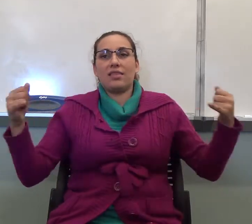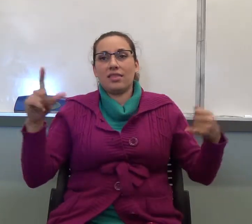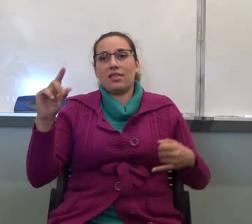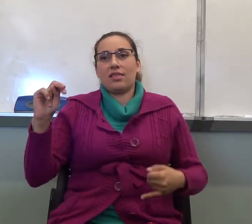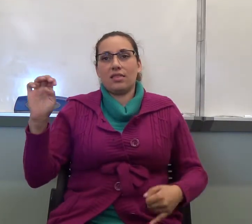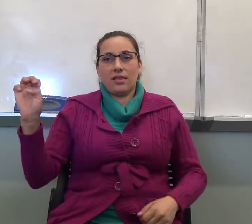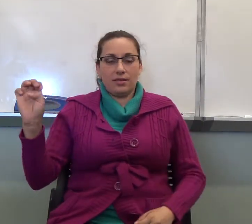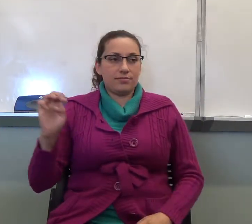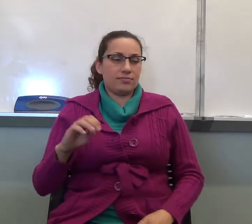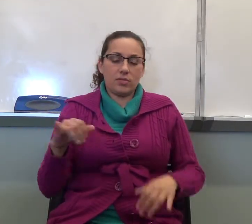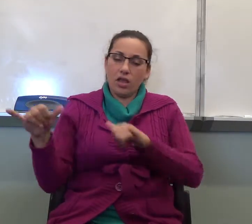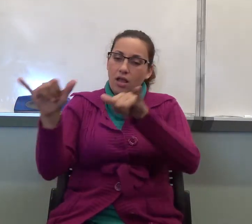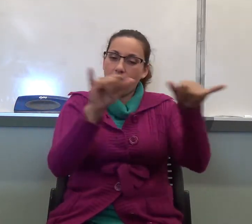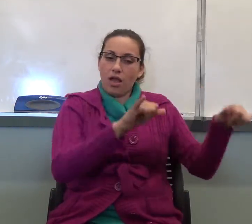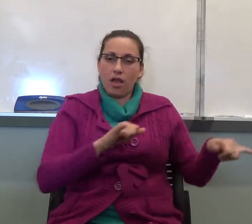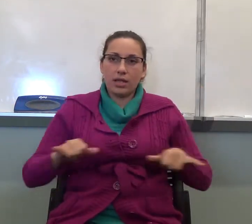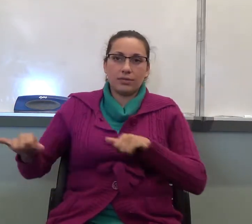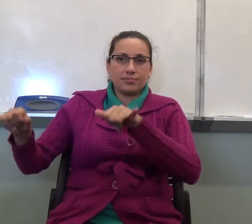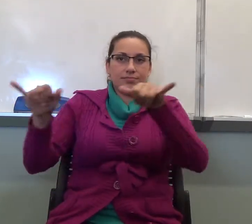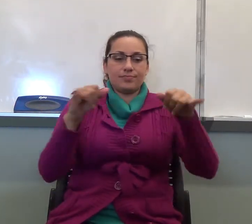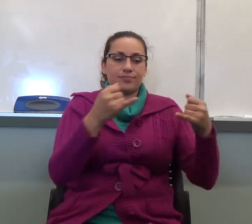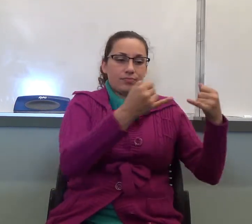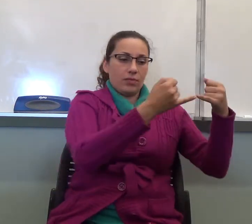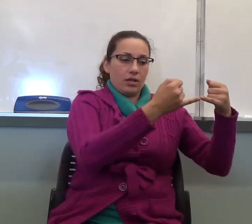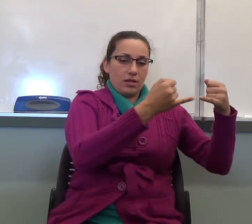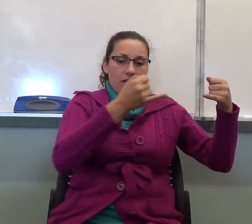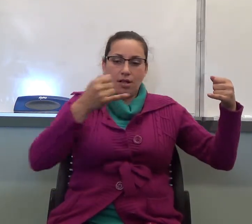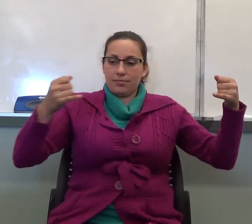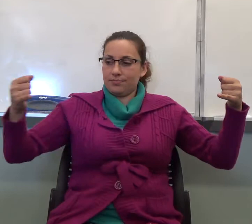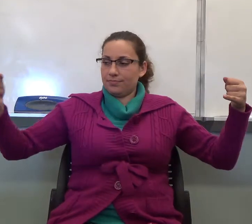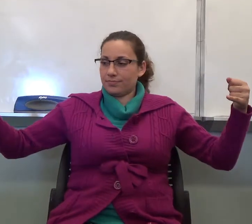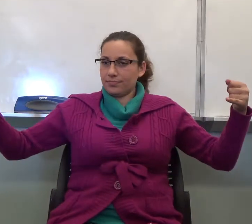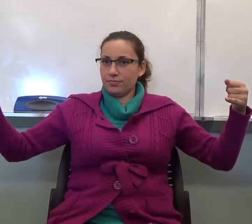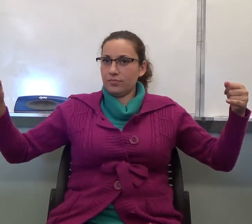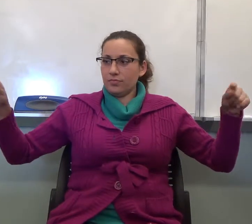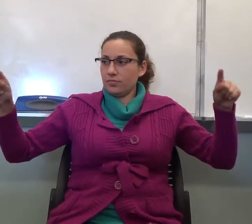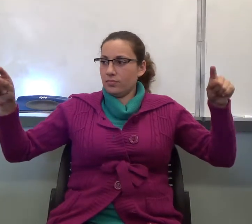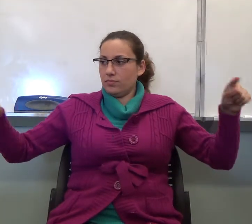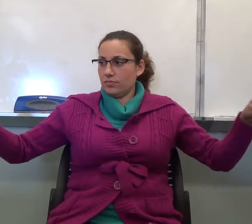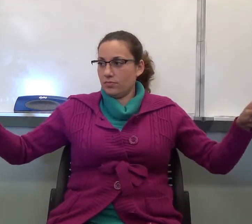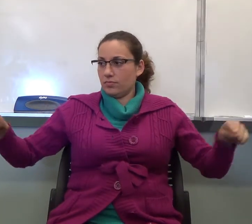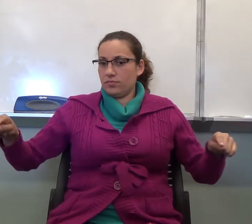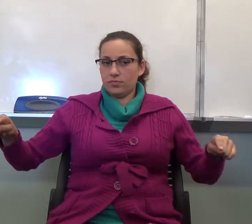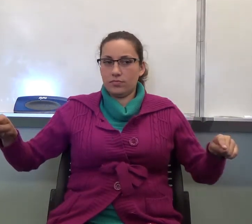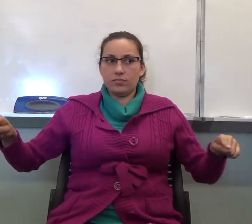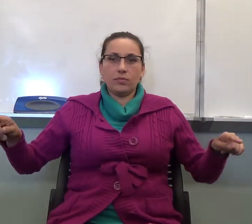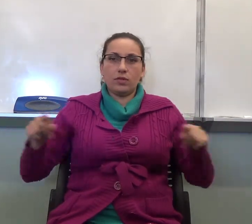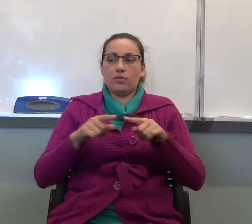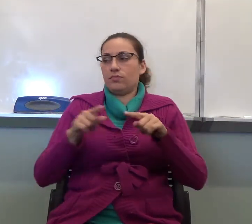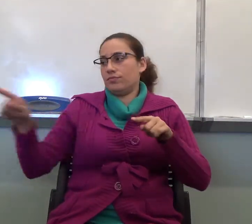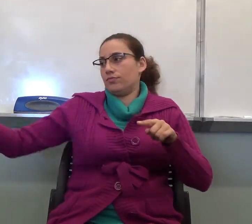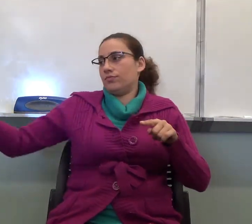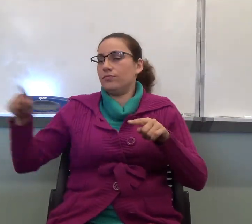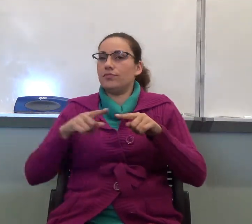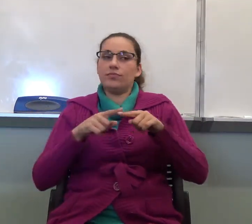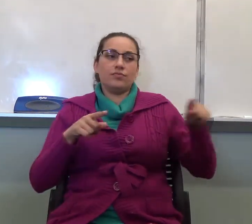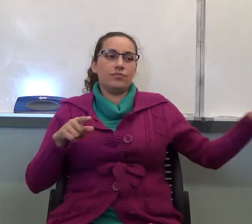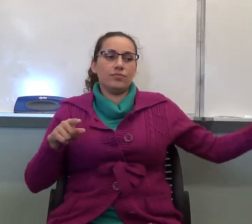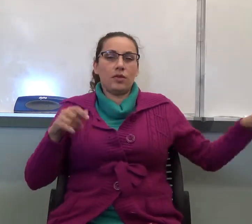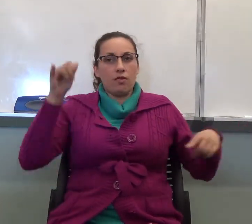And it looks like this. The line, of course, has arrowheads on either side, meaning that they go to infinity. What we've been doing is